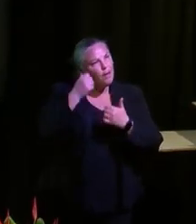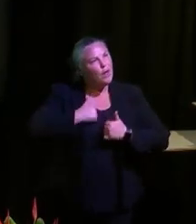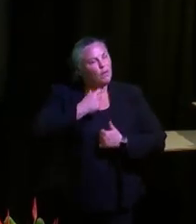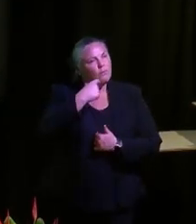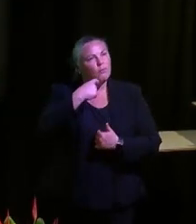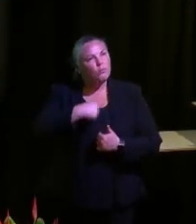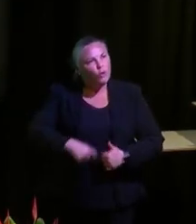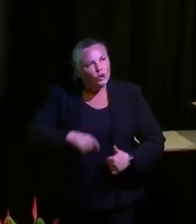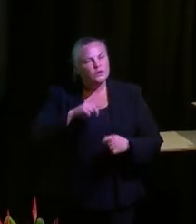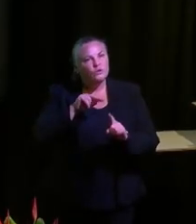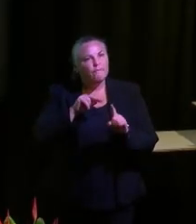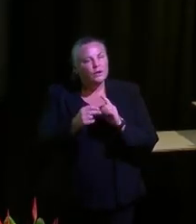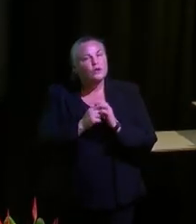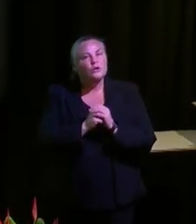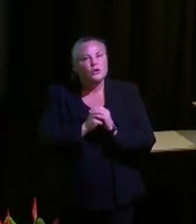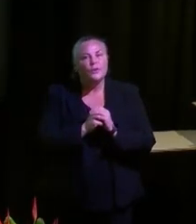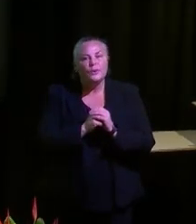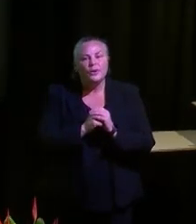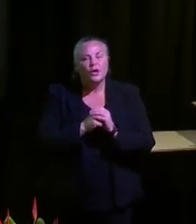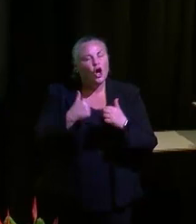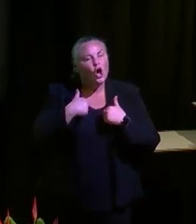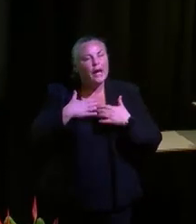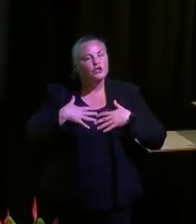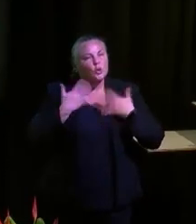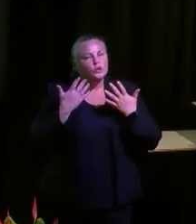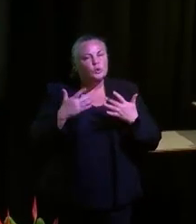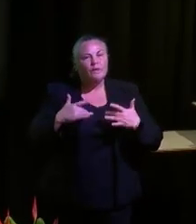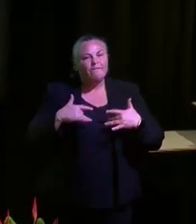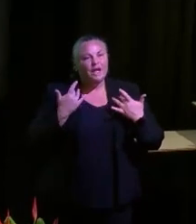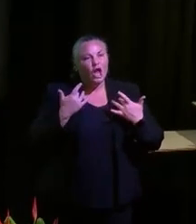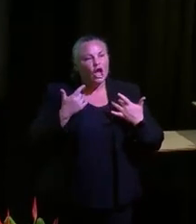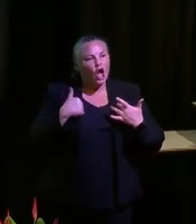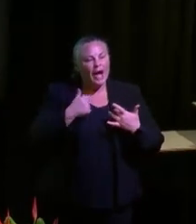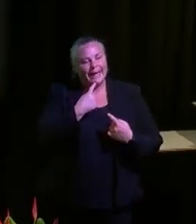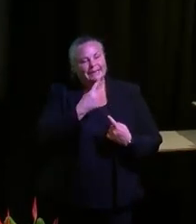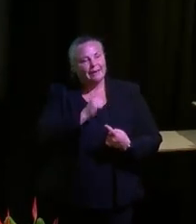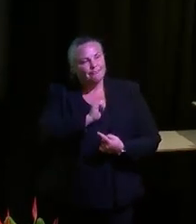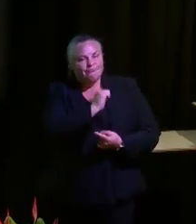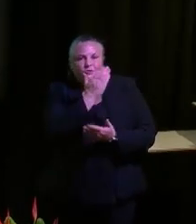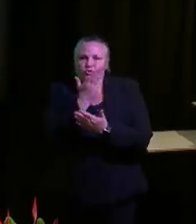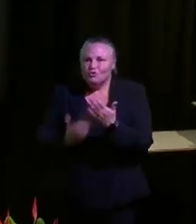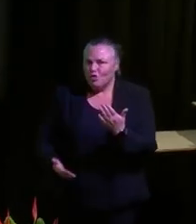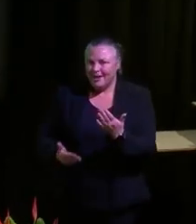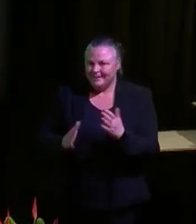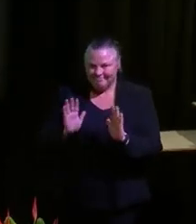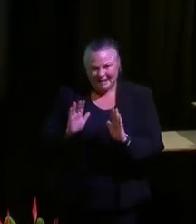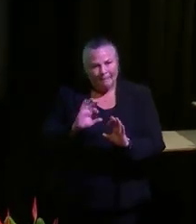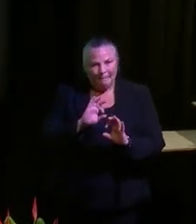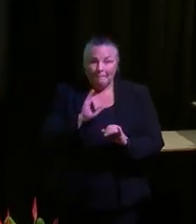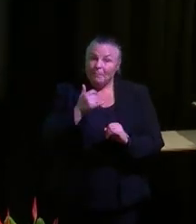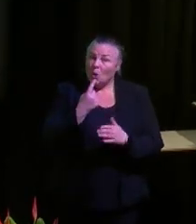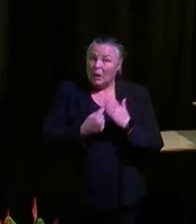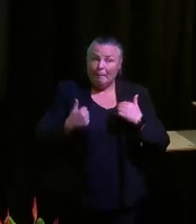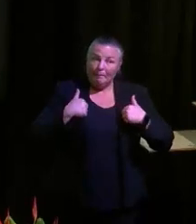because I didn't want to feel like I was overstepping, and I know that's just on me, and you know, could have had conversations